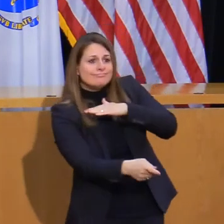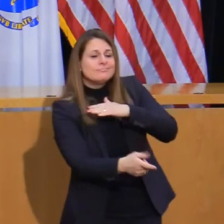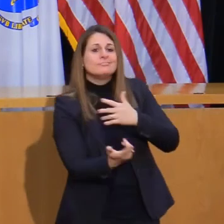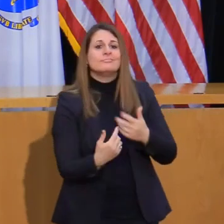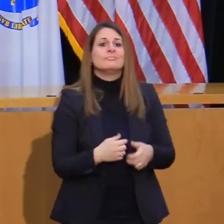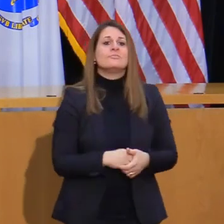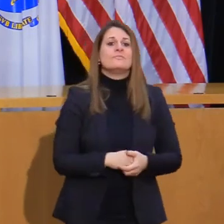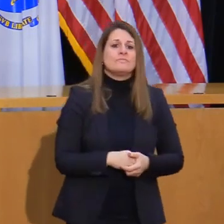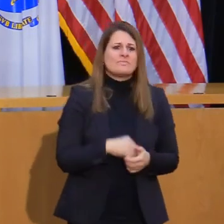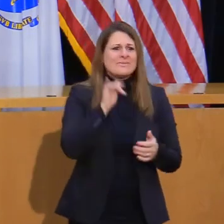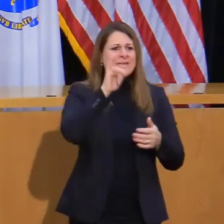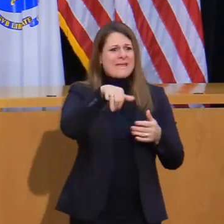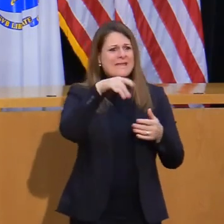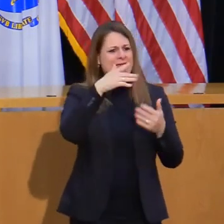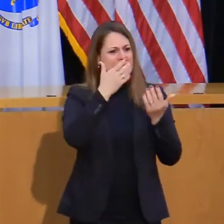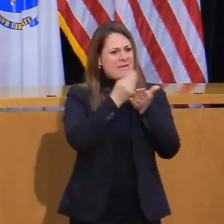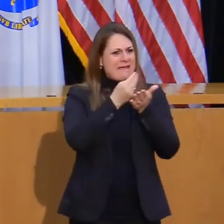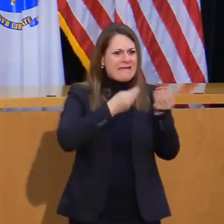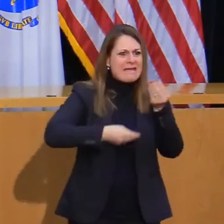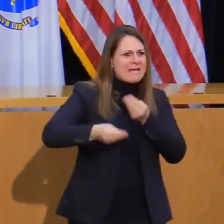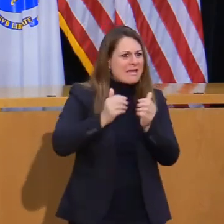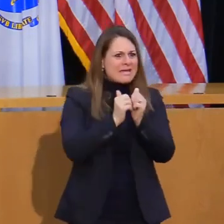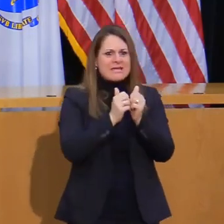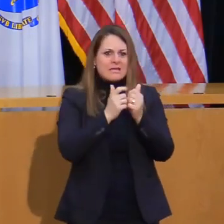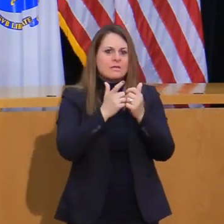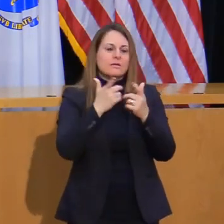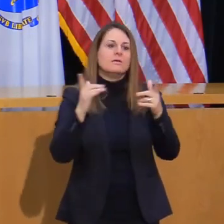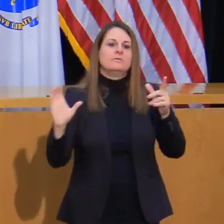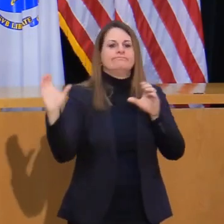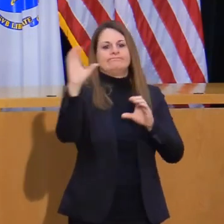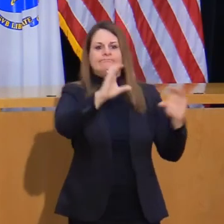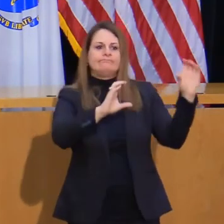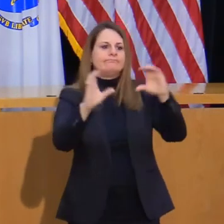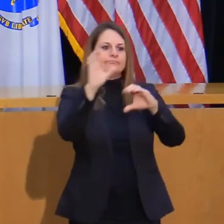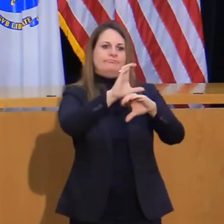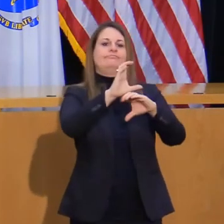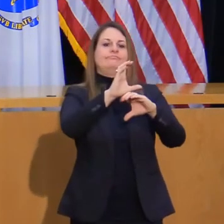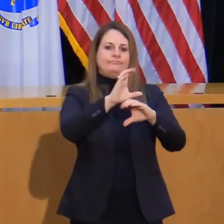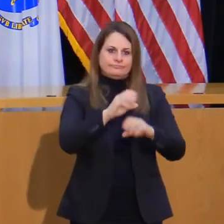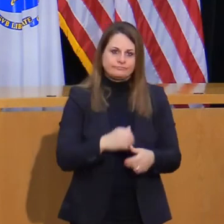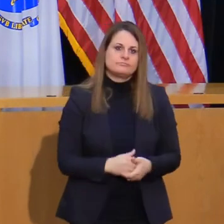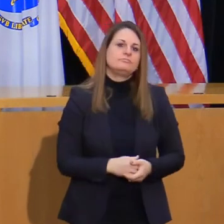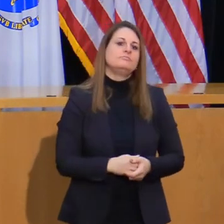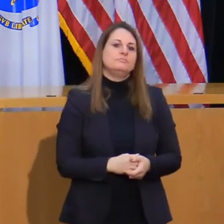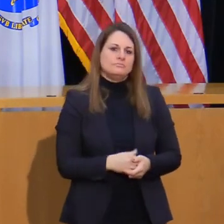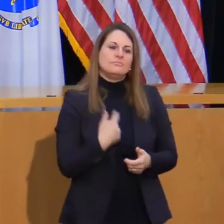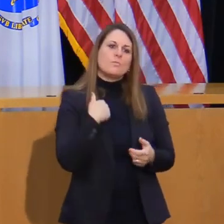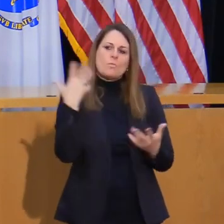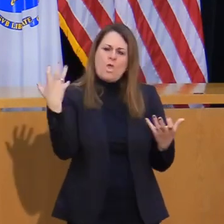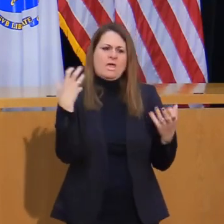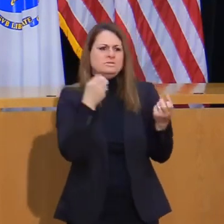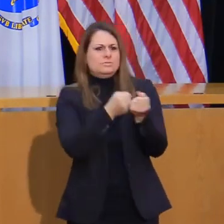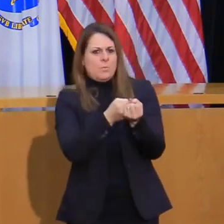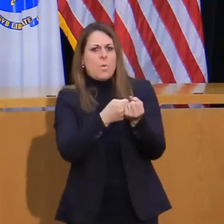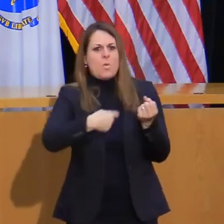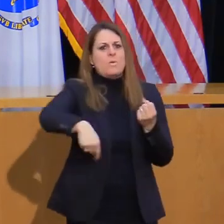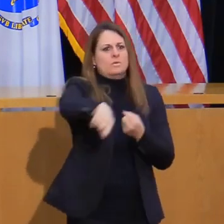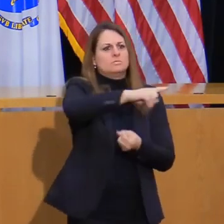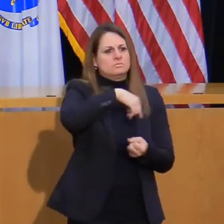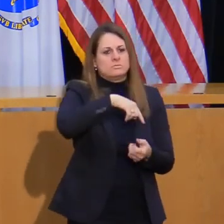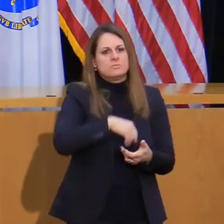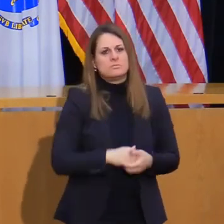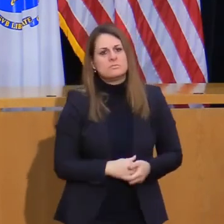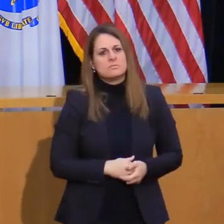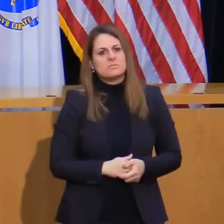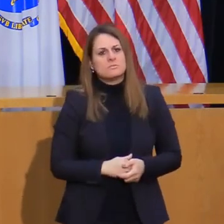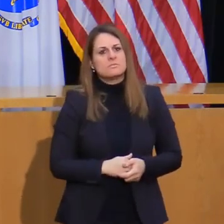in Massachusetts will be able to do with the resources that they receive. The Commonwealth expects to get additional details from the